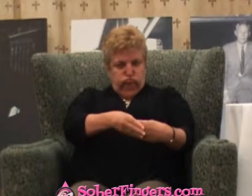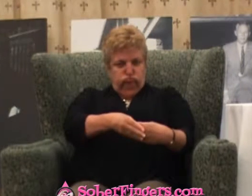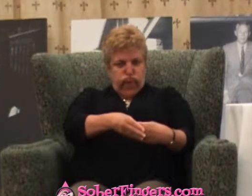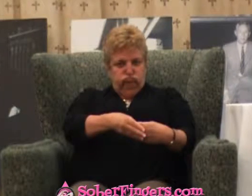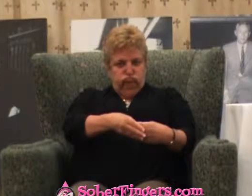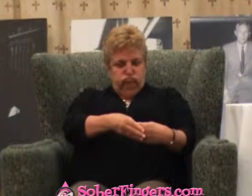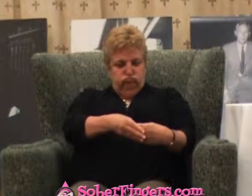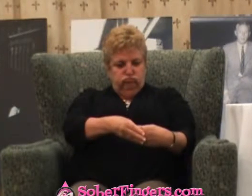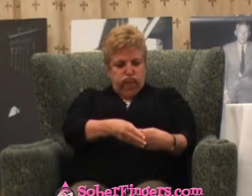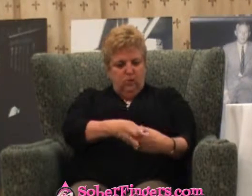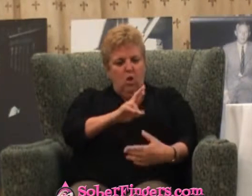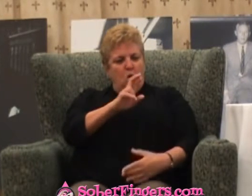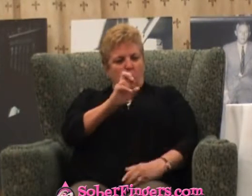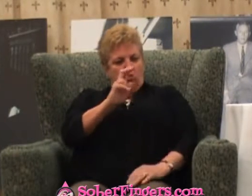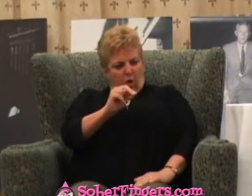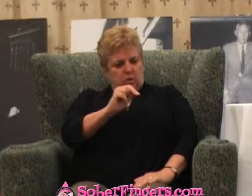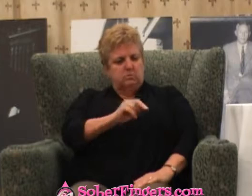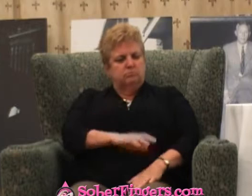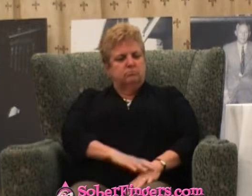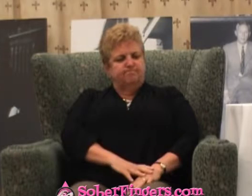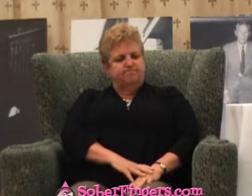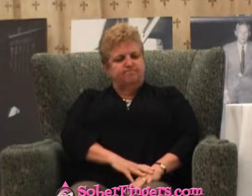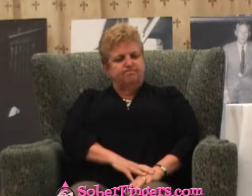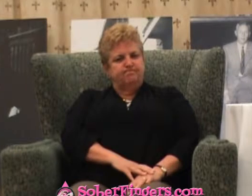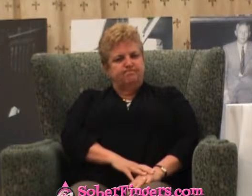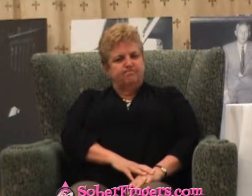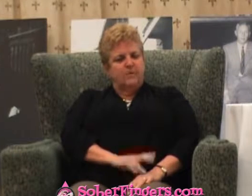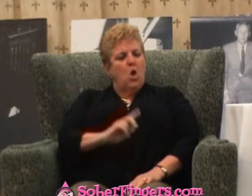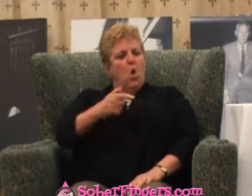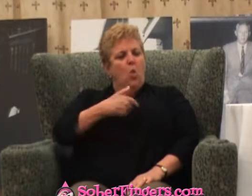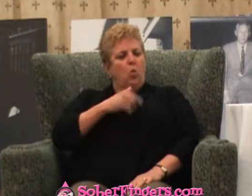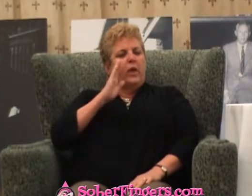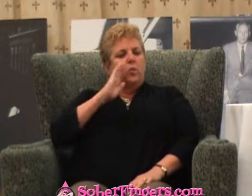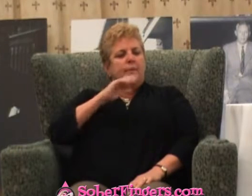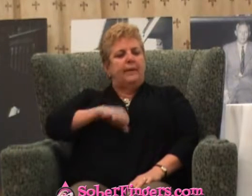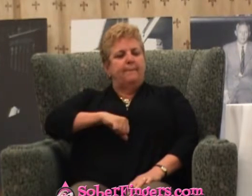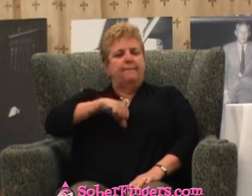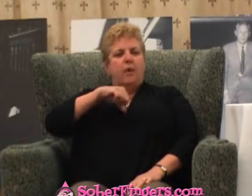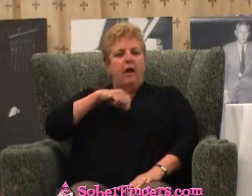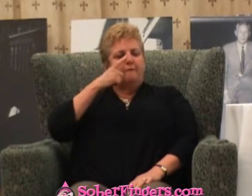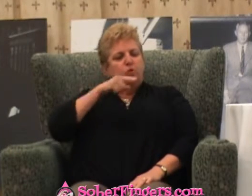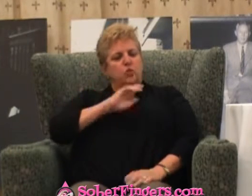He said, "Ron, we'd be proud to have you join our office."